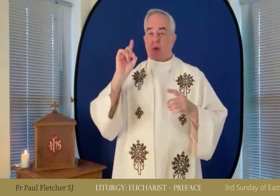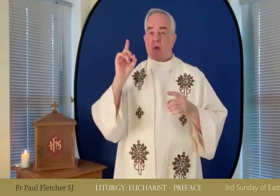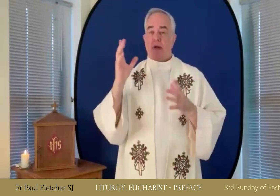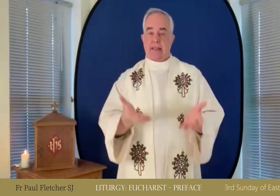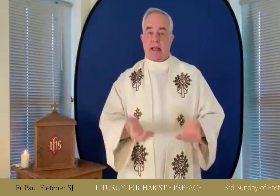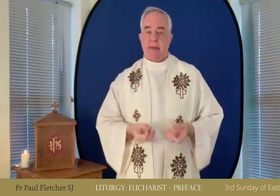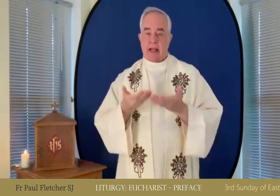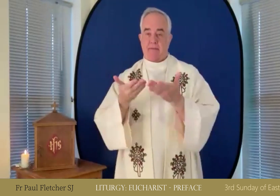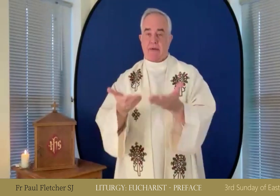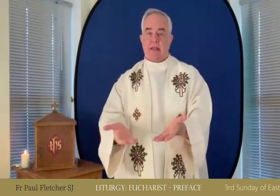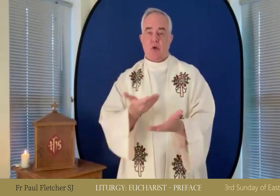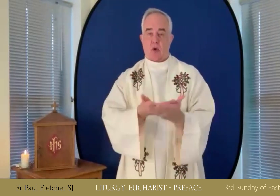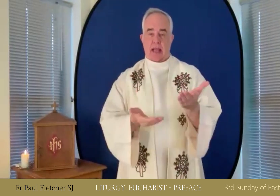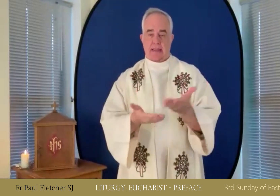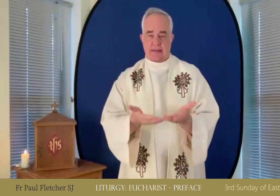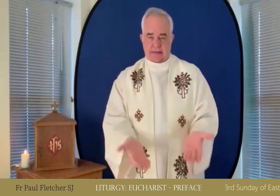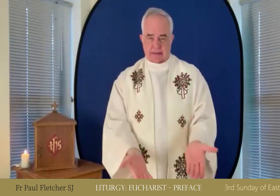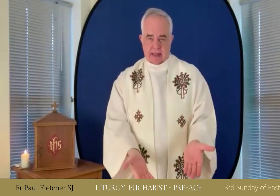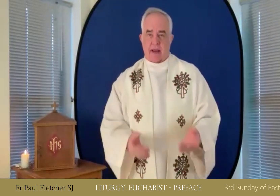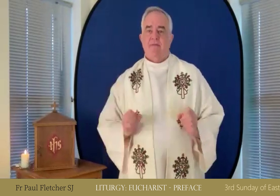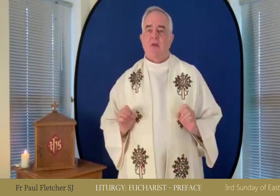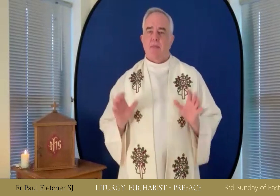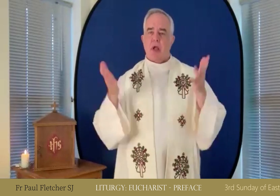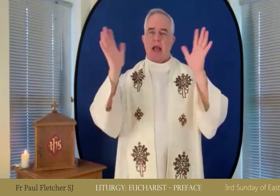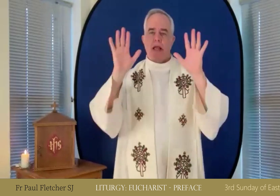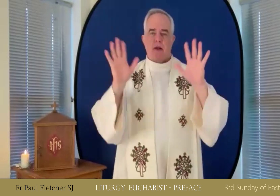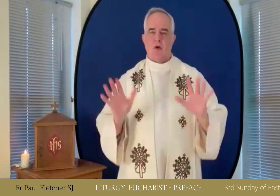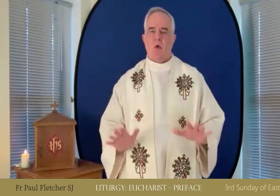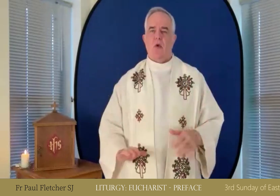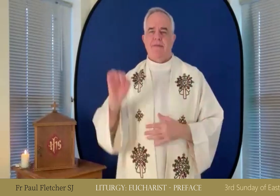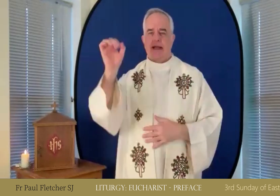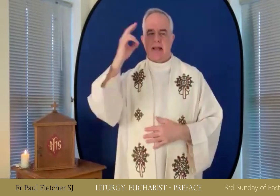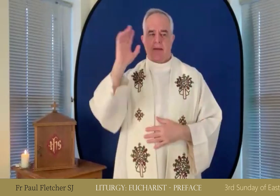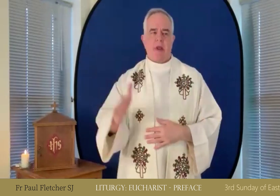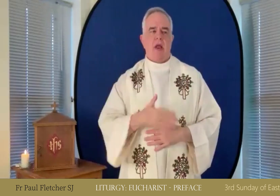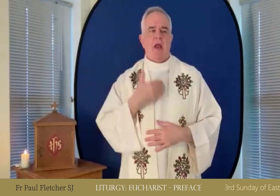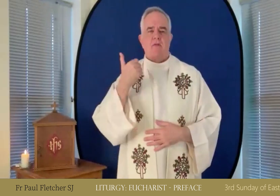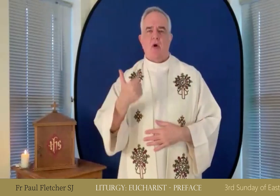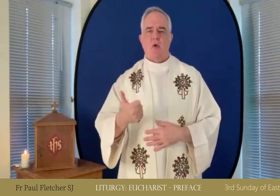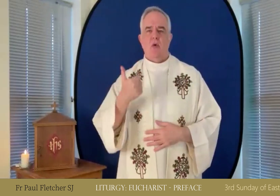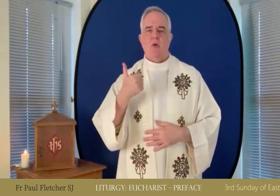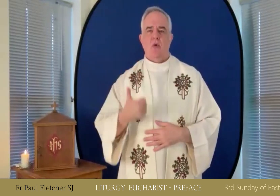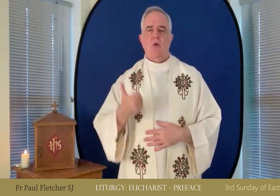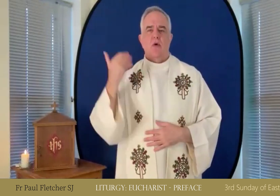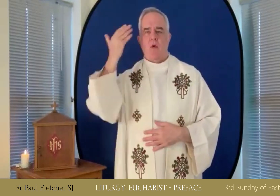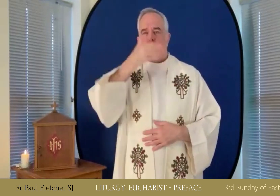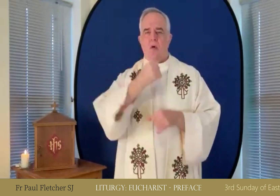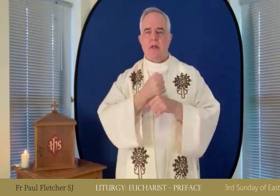Lord, sacrifice of your hand. Praise and glory to his name for our good group of all the